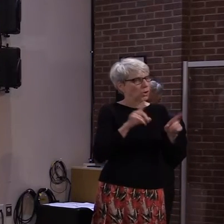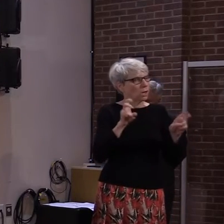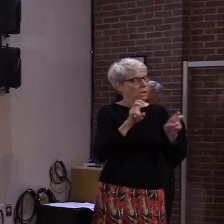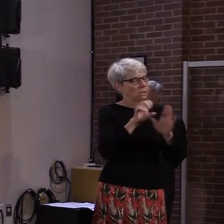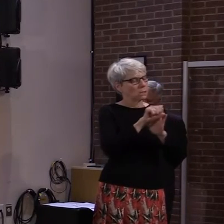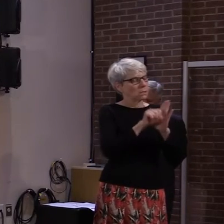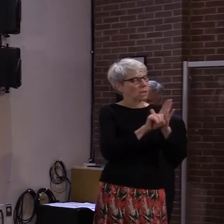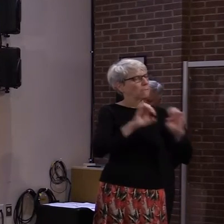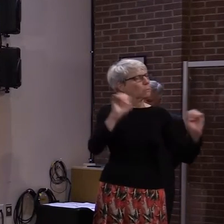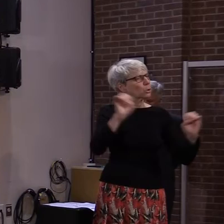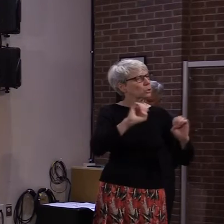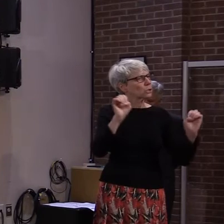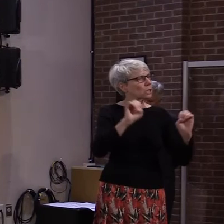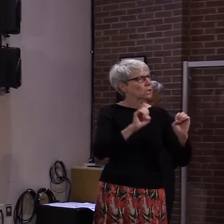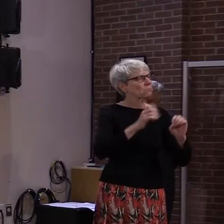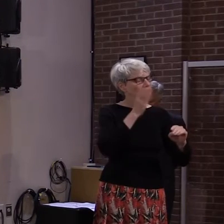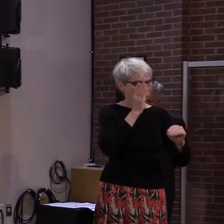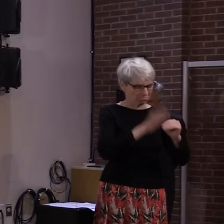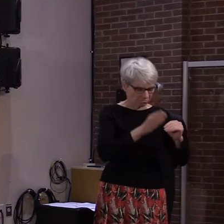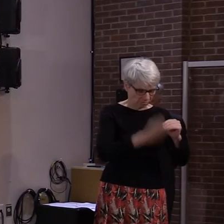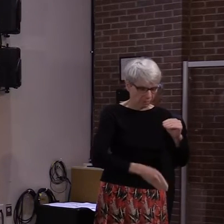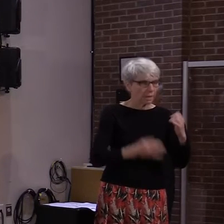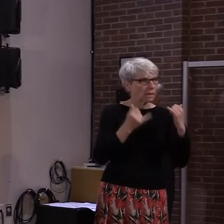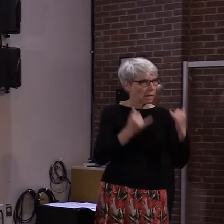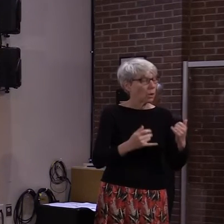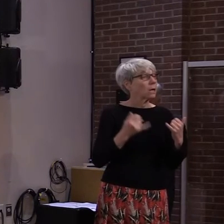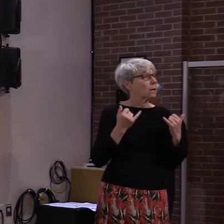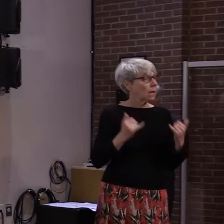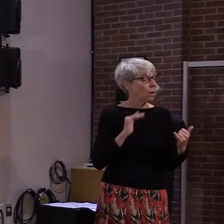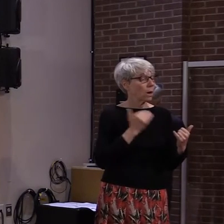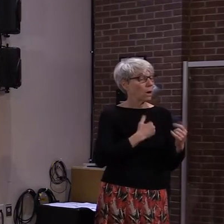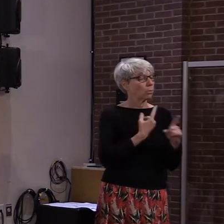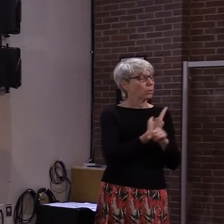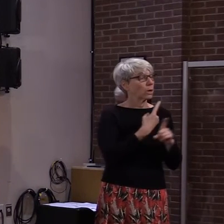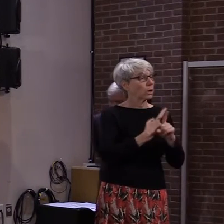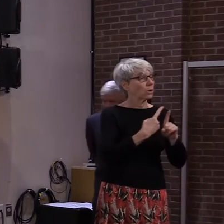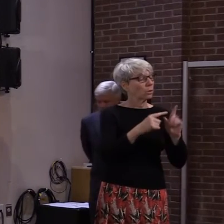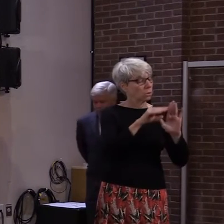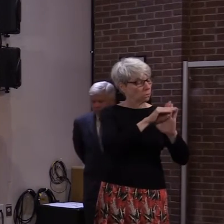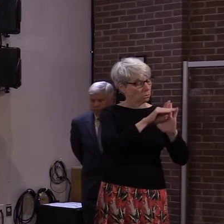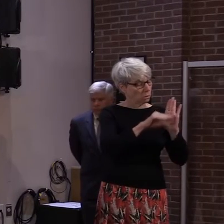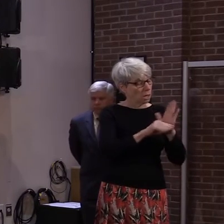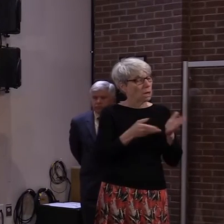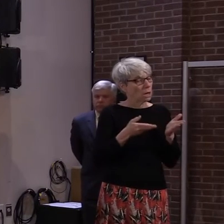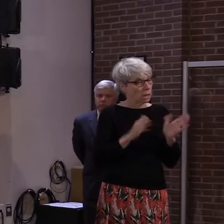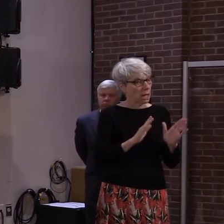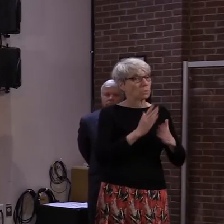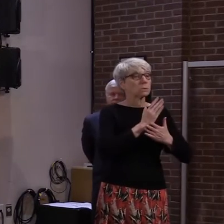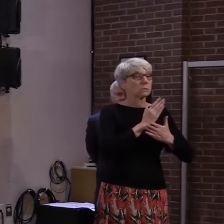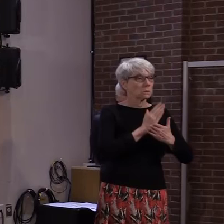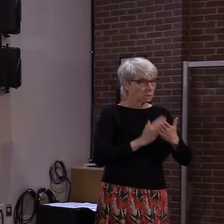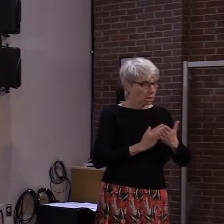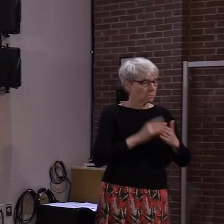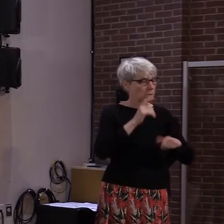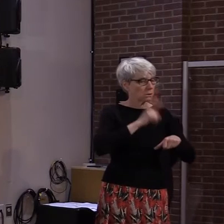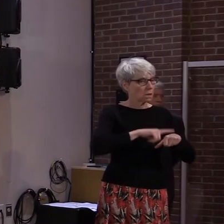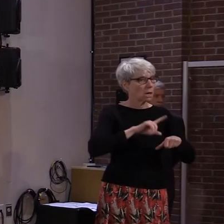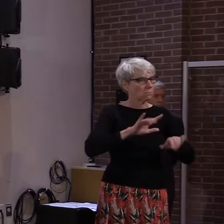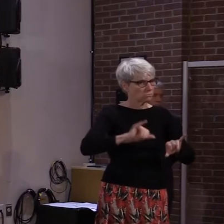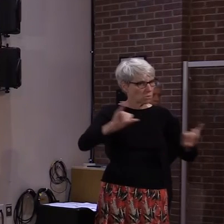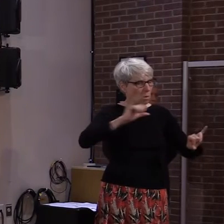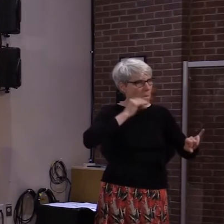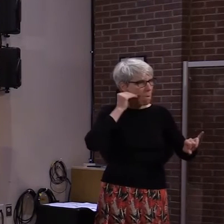back on our regular regulations, which do permit some online learning and so forth. So there is some